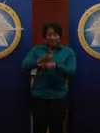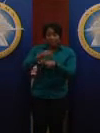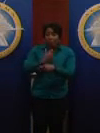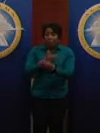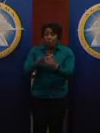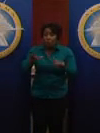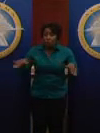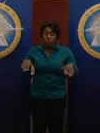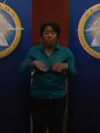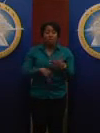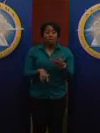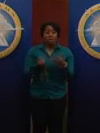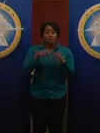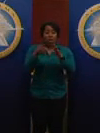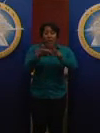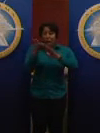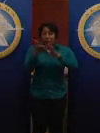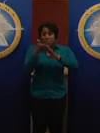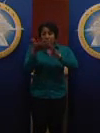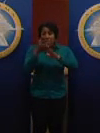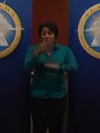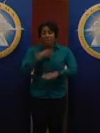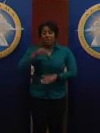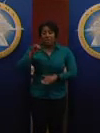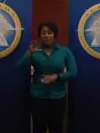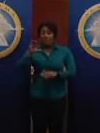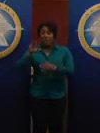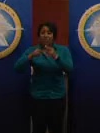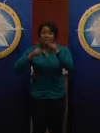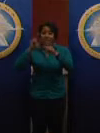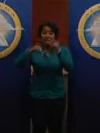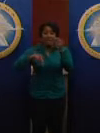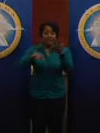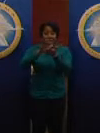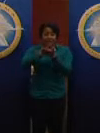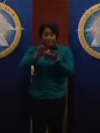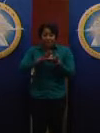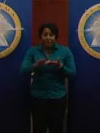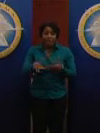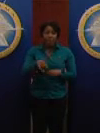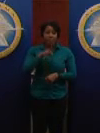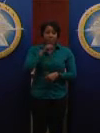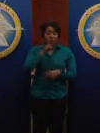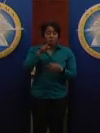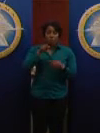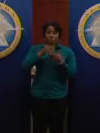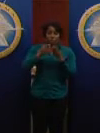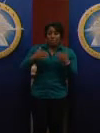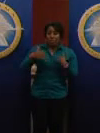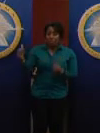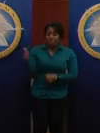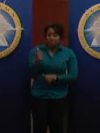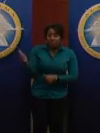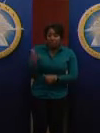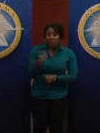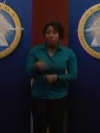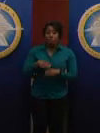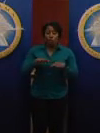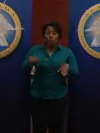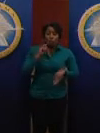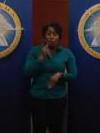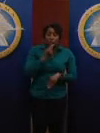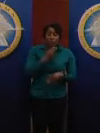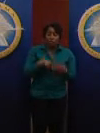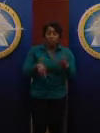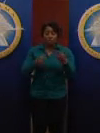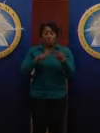children. Operations and facilities, cleaning, getting students to and from school, child nutrition, those sort of things.